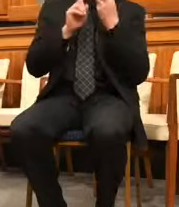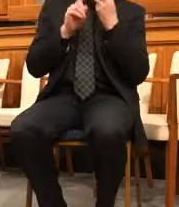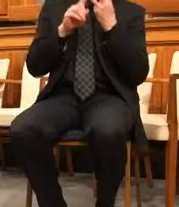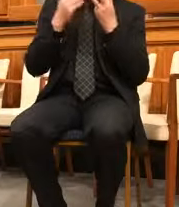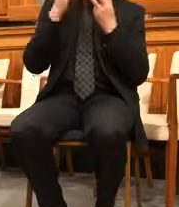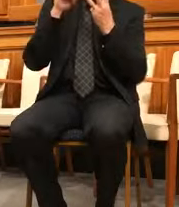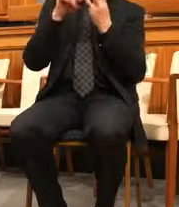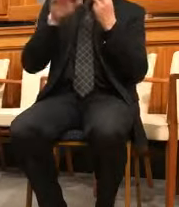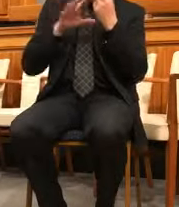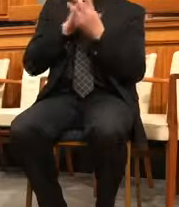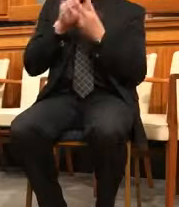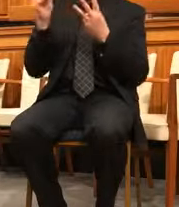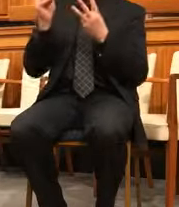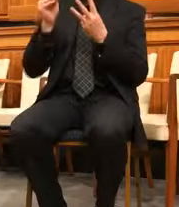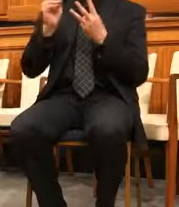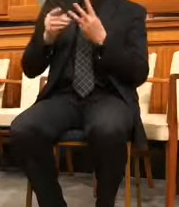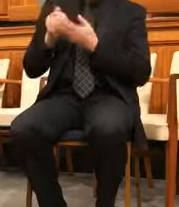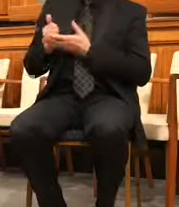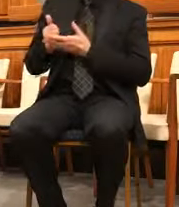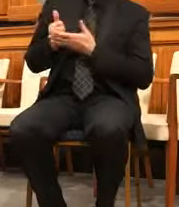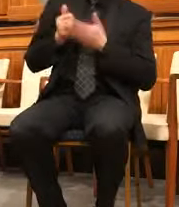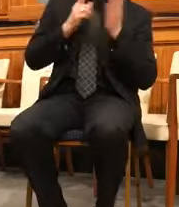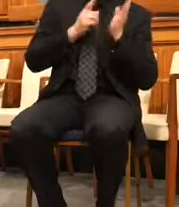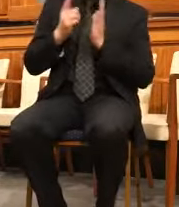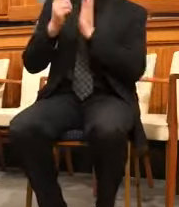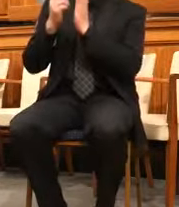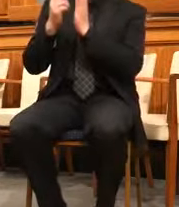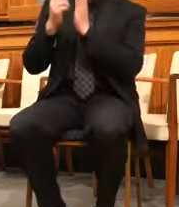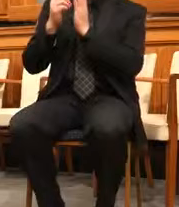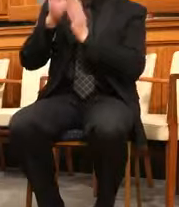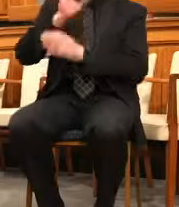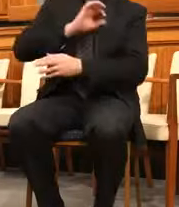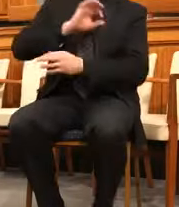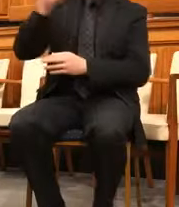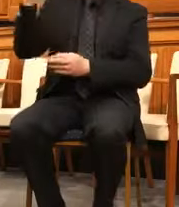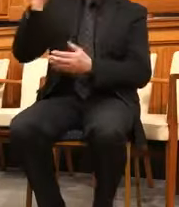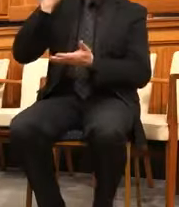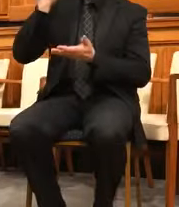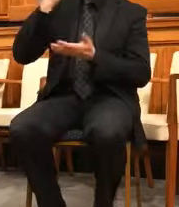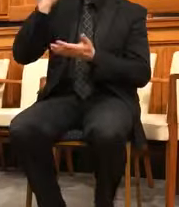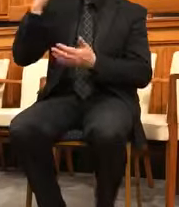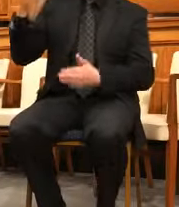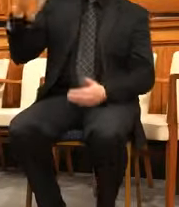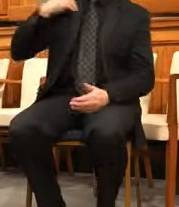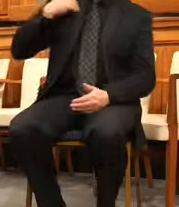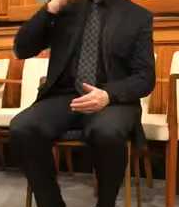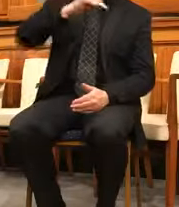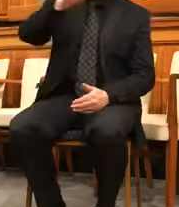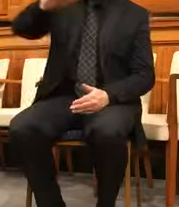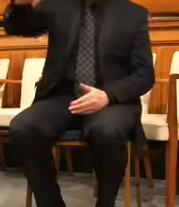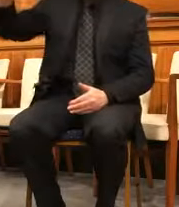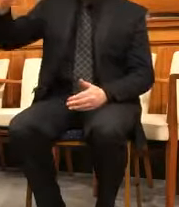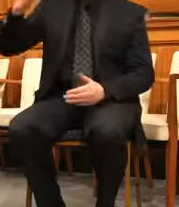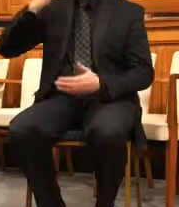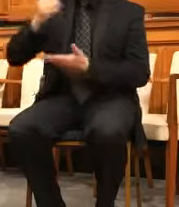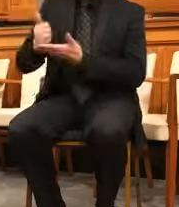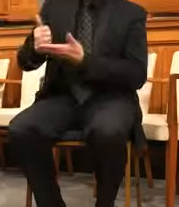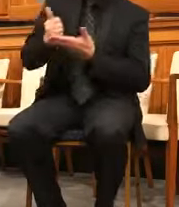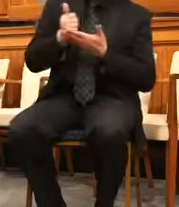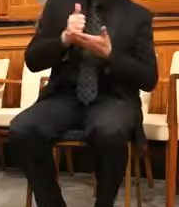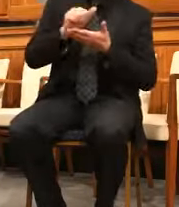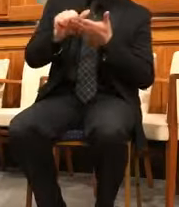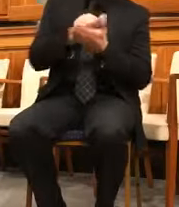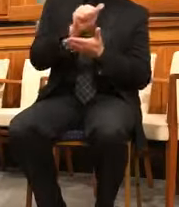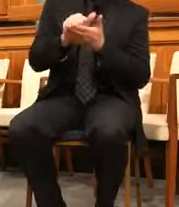us, so stir our hearts that we may come before thee with thanksgiving and worship, and